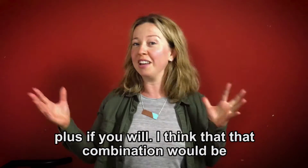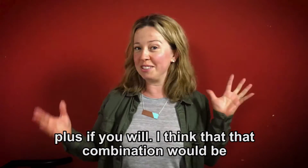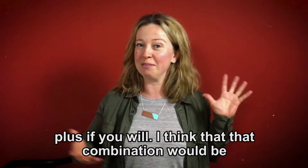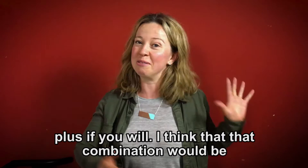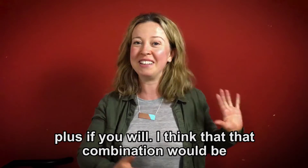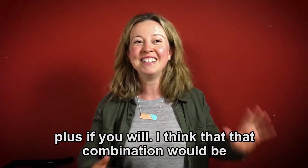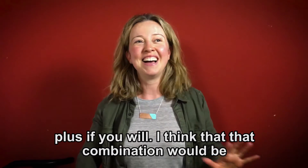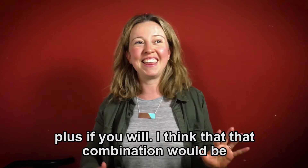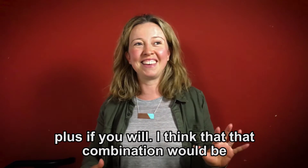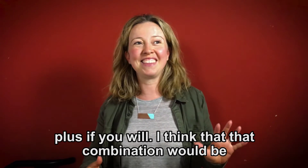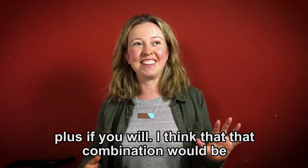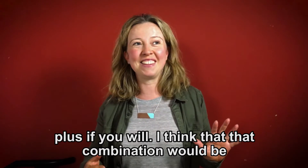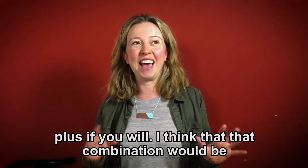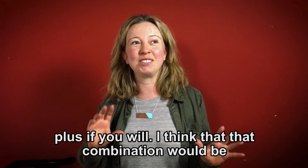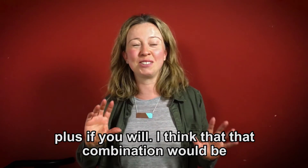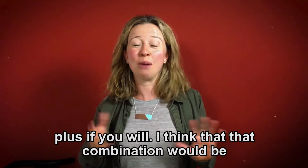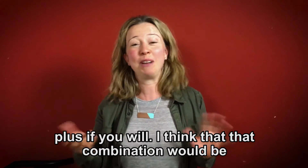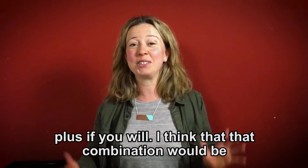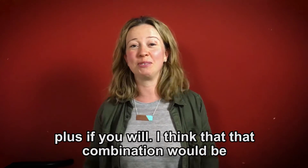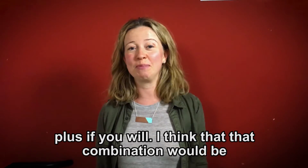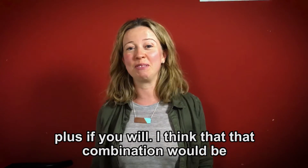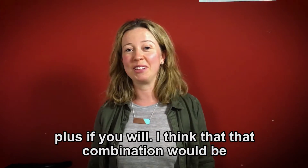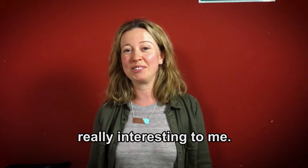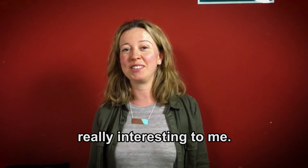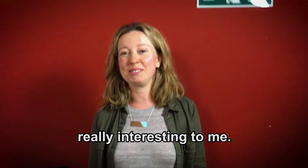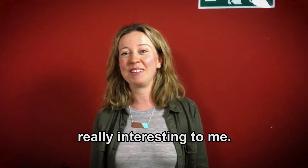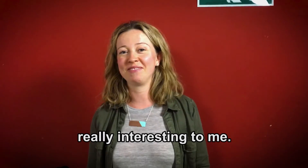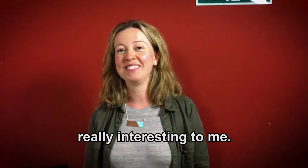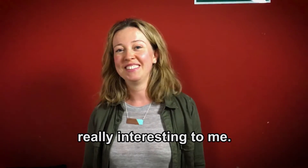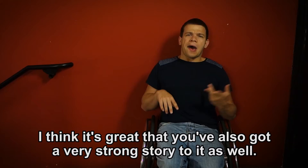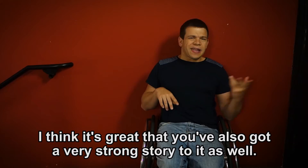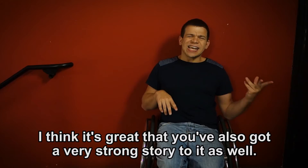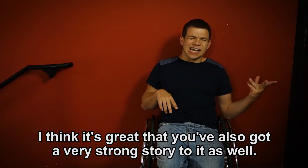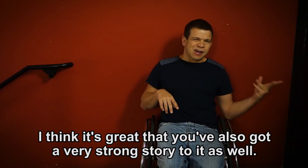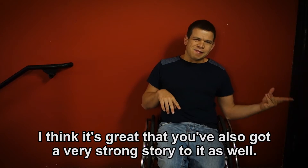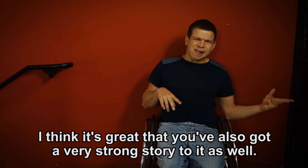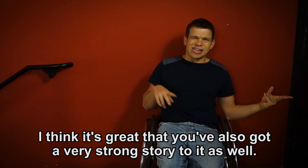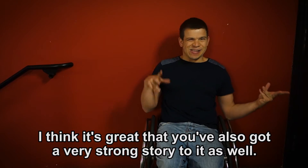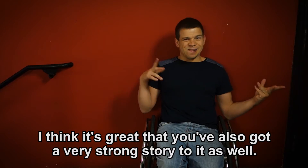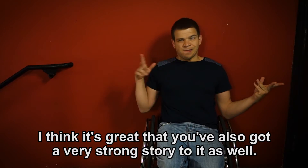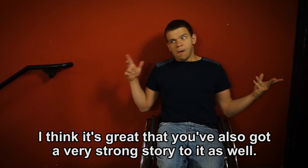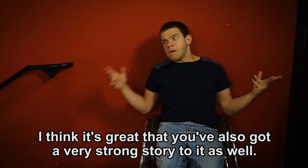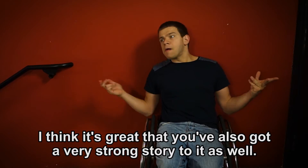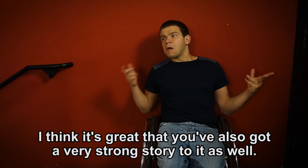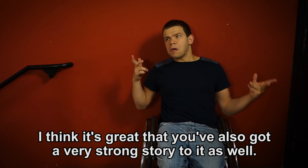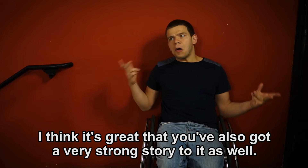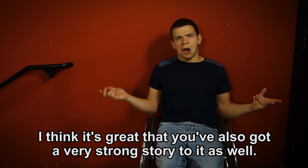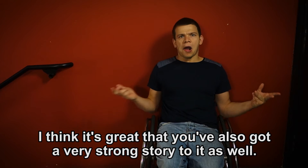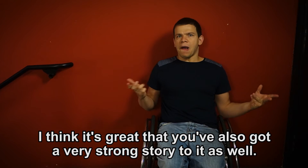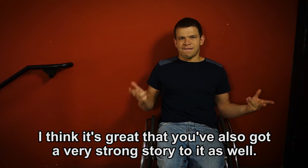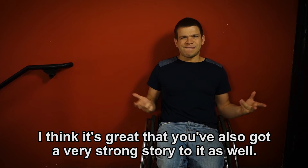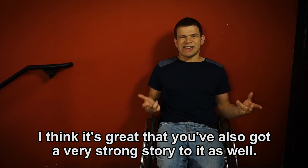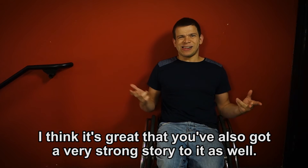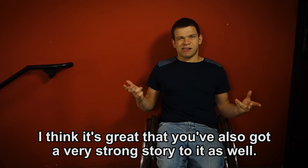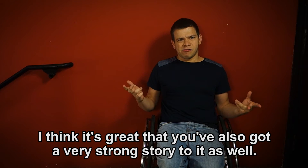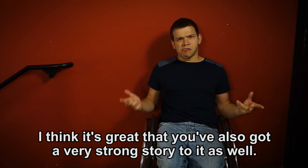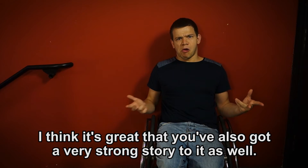plus, if you will, I think that combination would be really interesting to me. I think it's great. You've also got a very